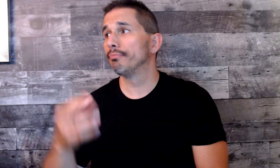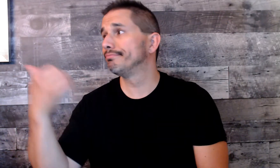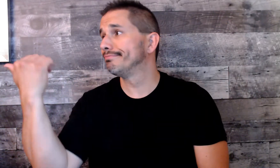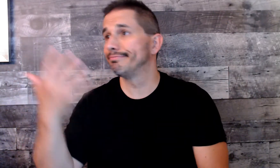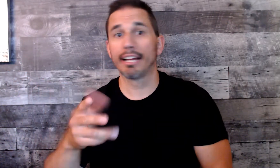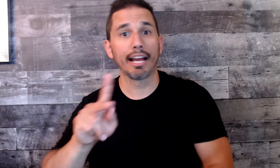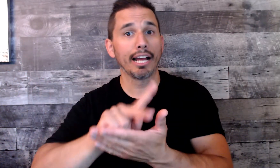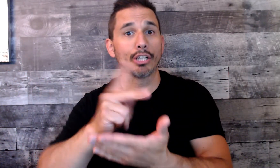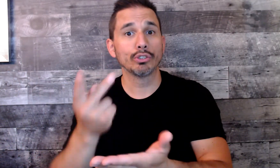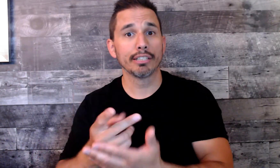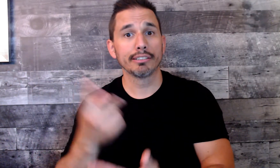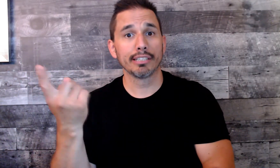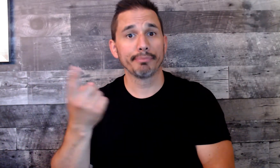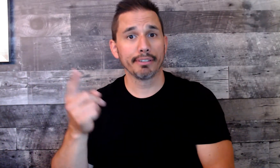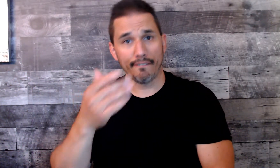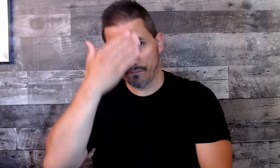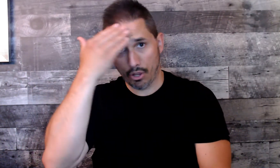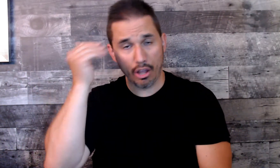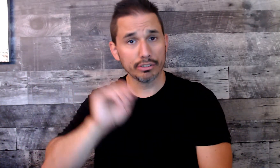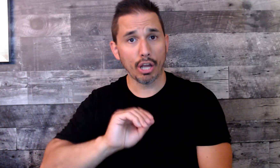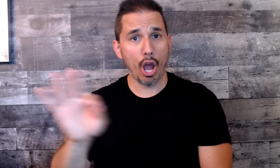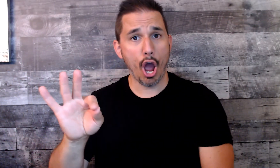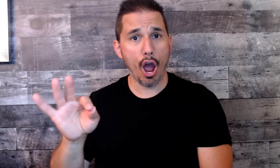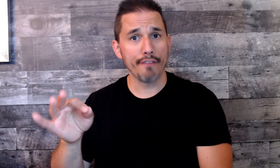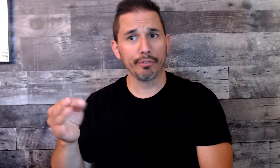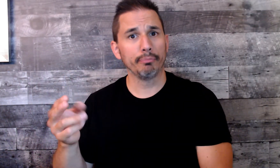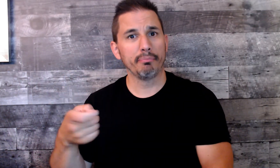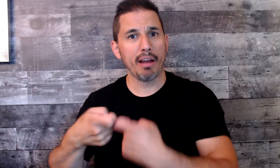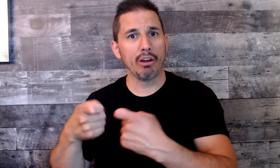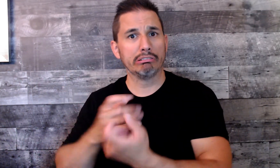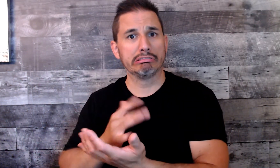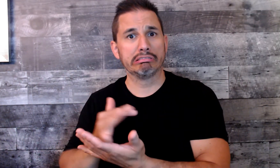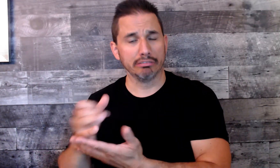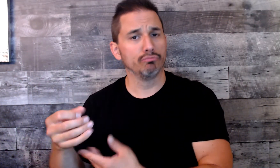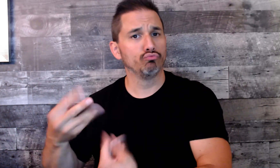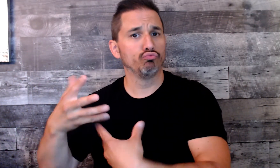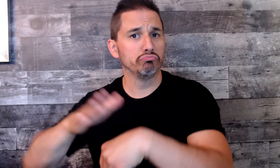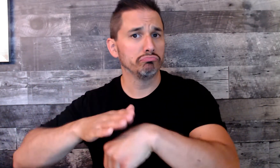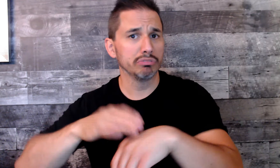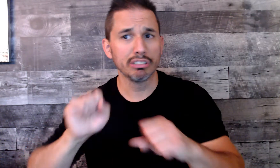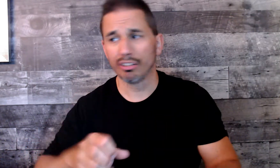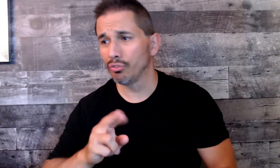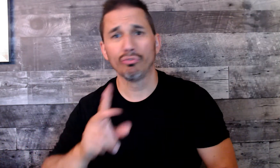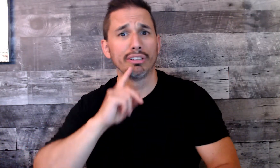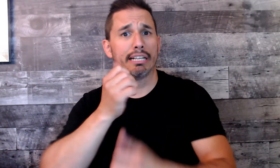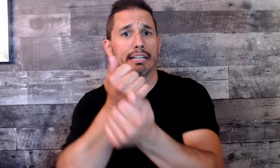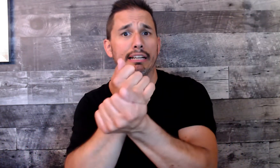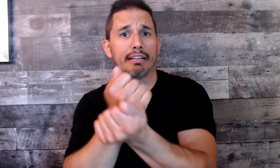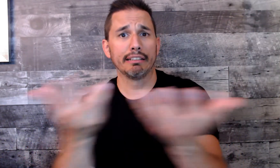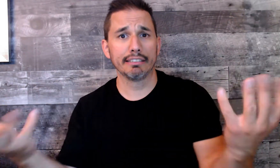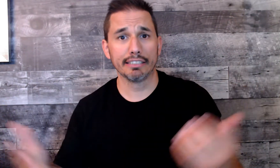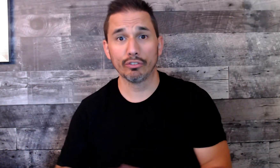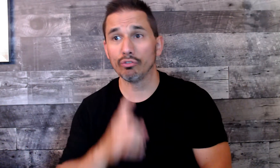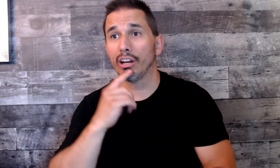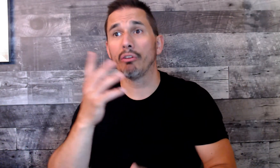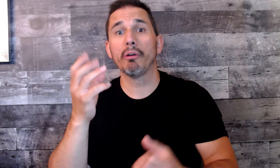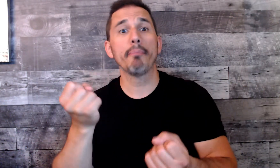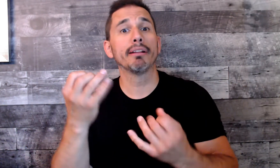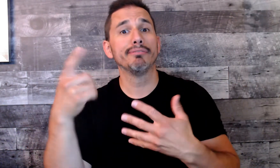left open, or maybe somebody forgot to turn something off in the kitchen that's draining power. Anything like that you could have this